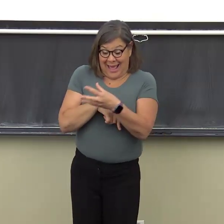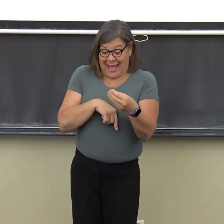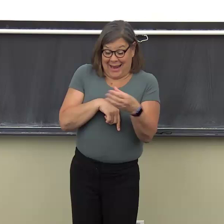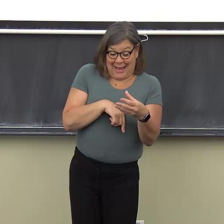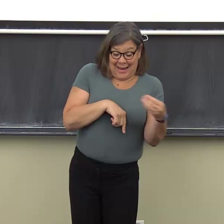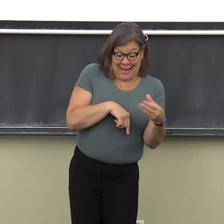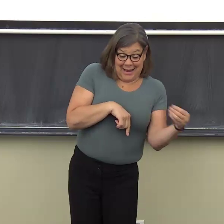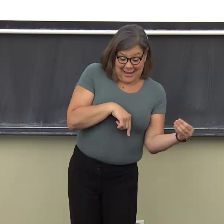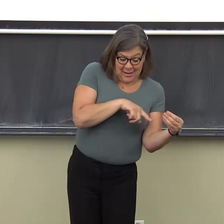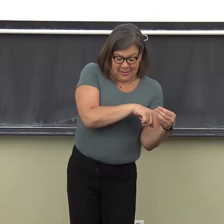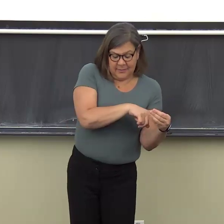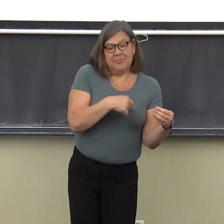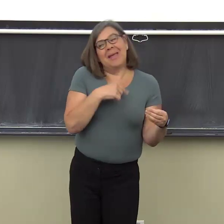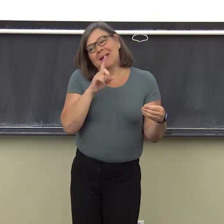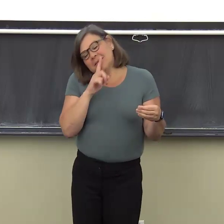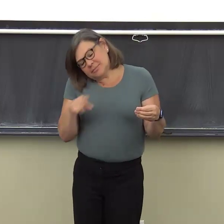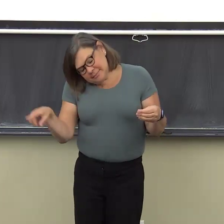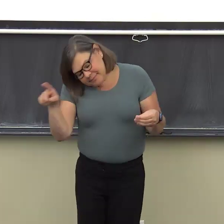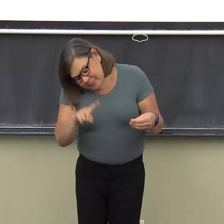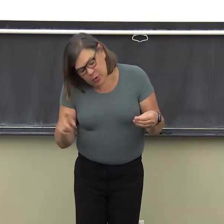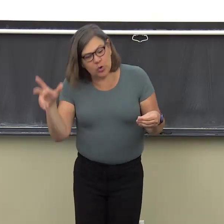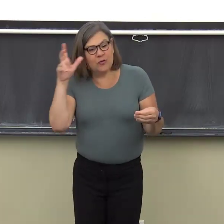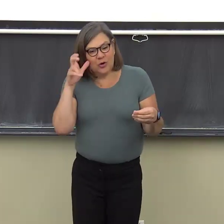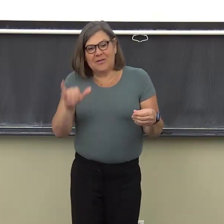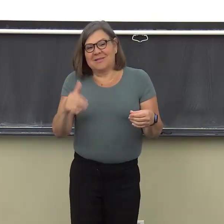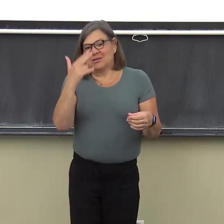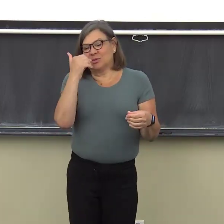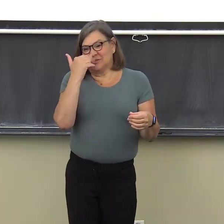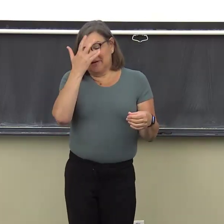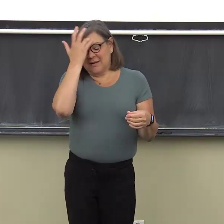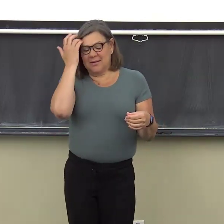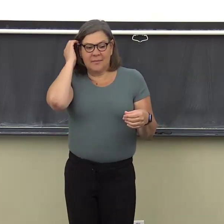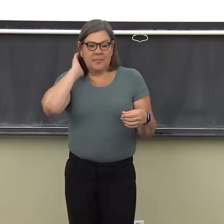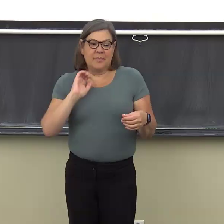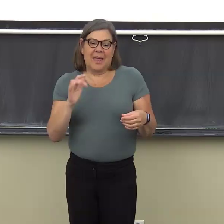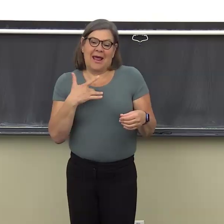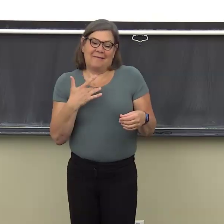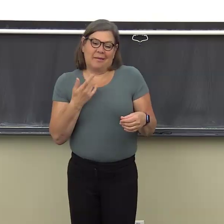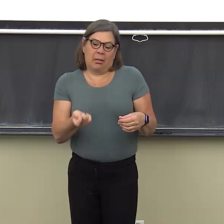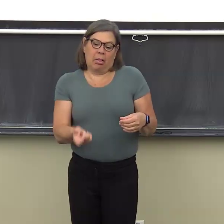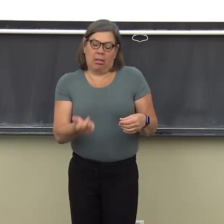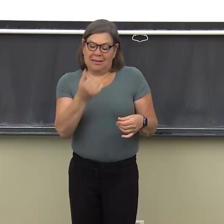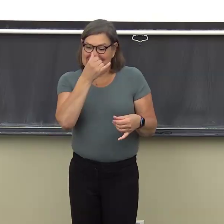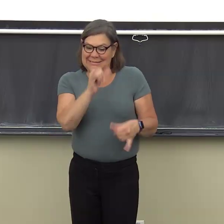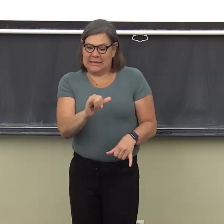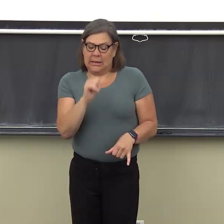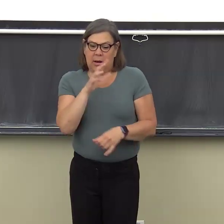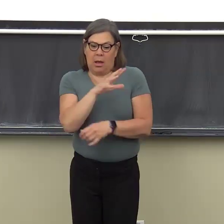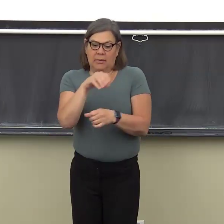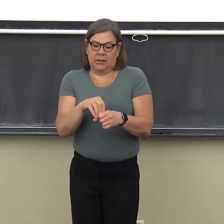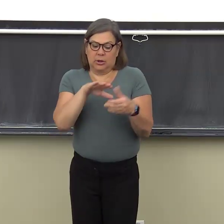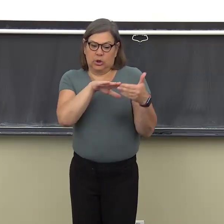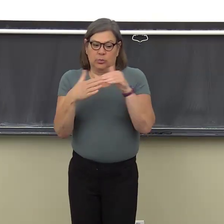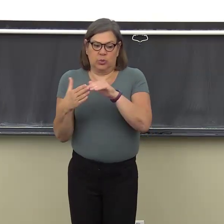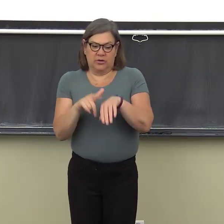to, and I'm sure you've heard this is where it's kind of fun and also feels like I feel a bit silly not being within community for a long